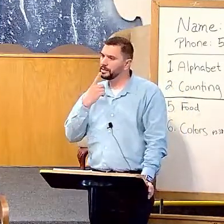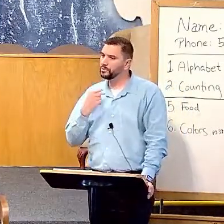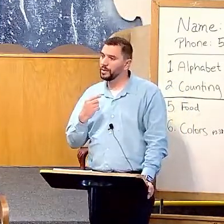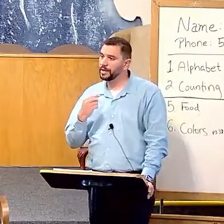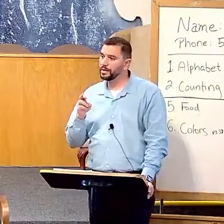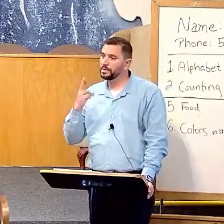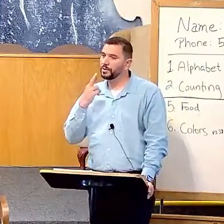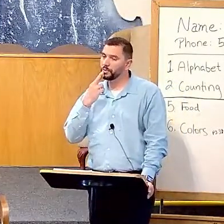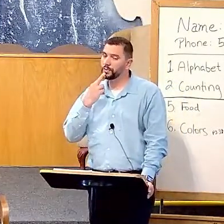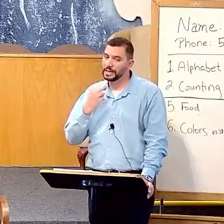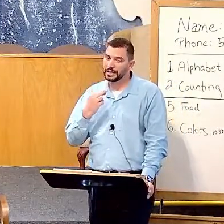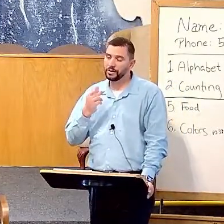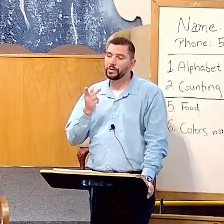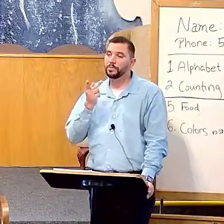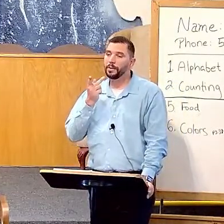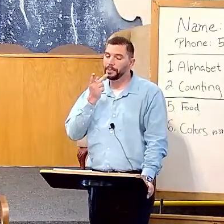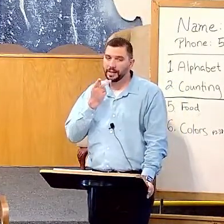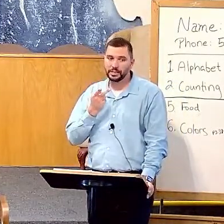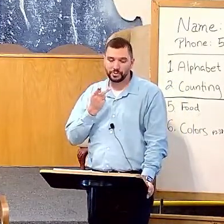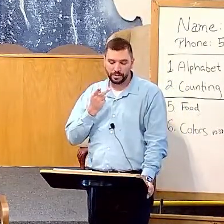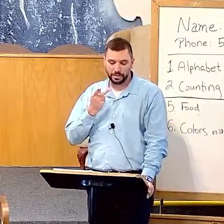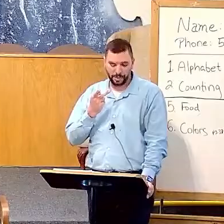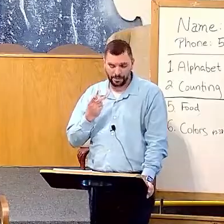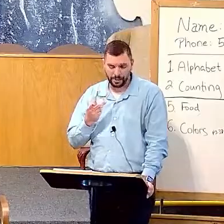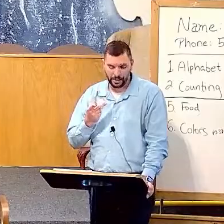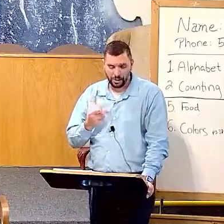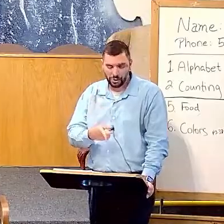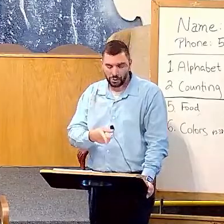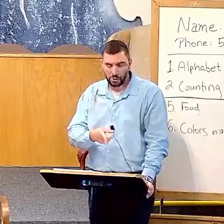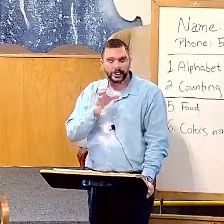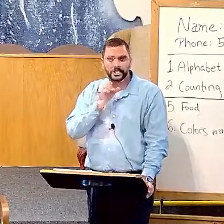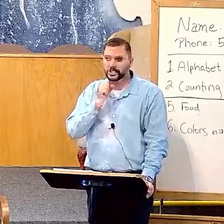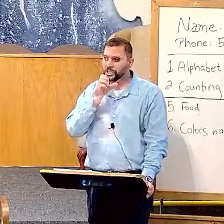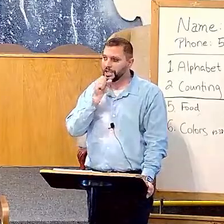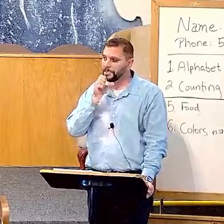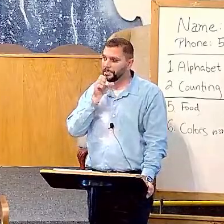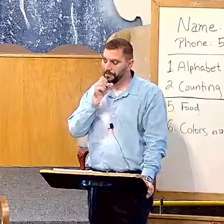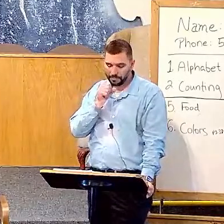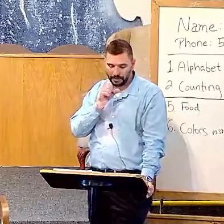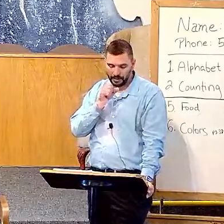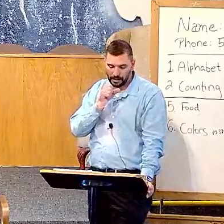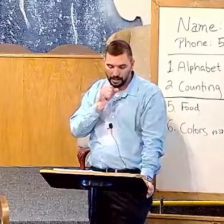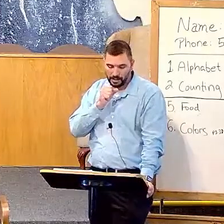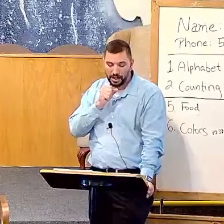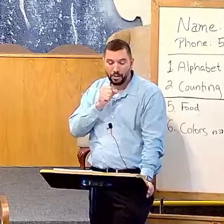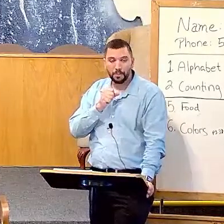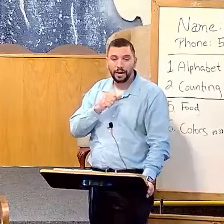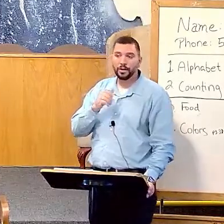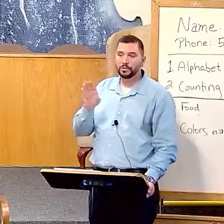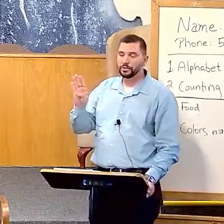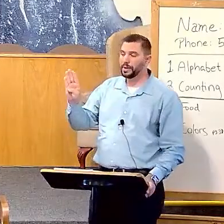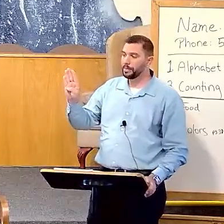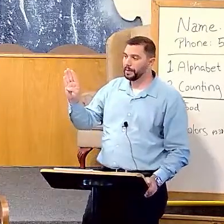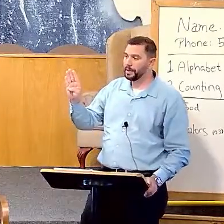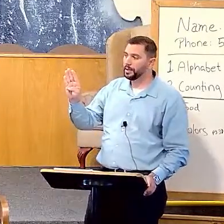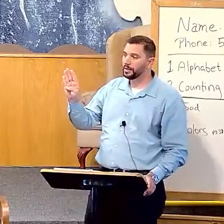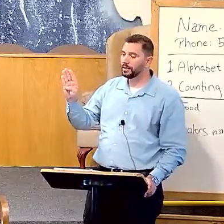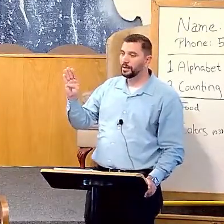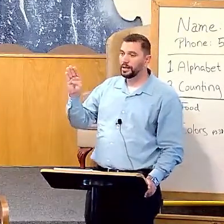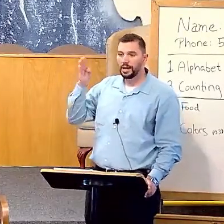red, pink is the P. So orange is the same. Now brown, you make a B,